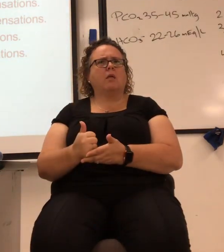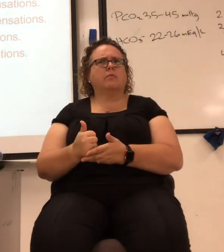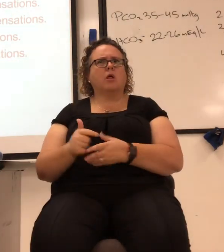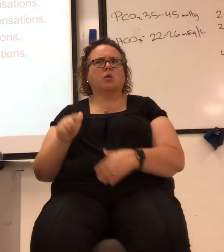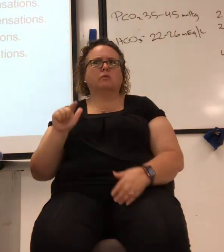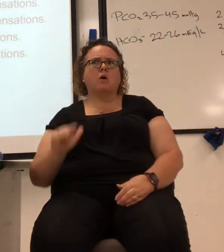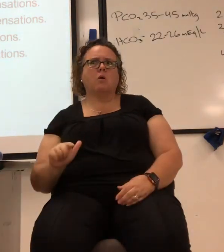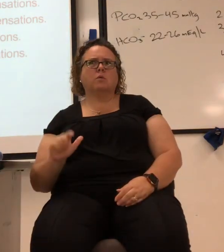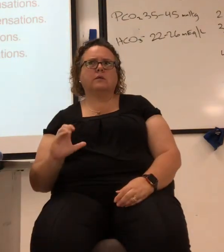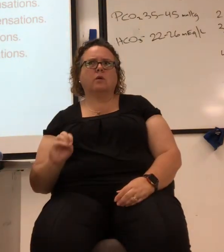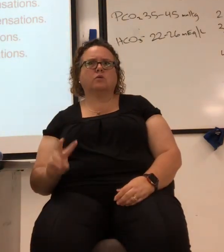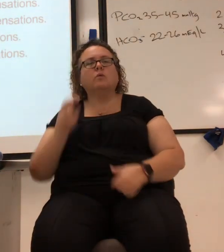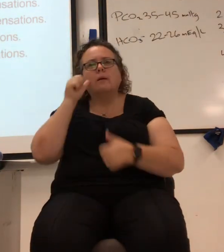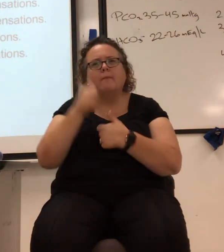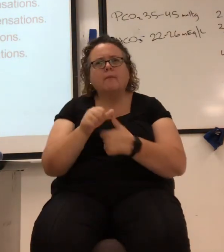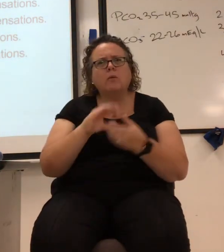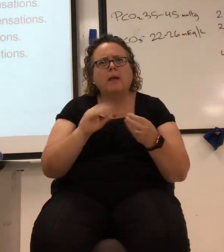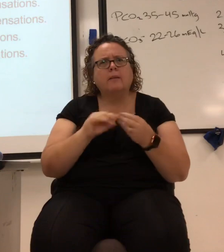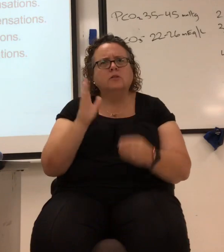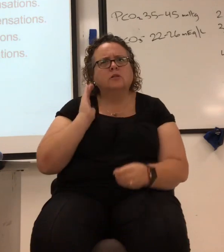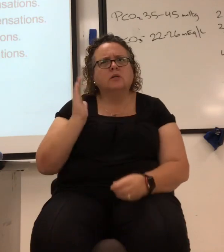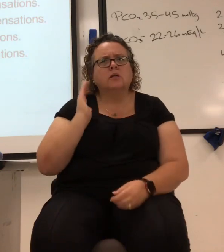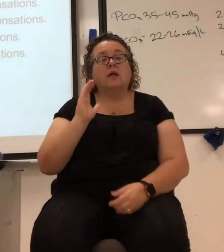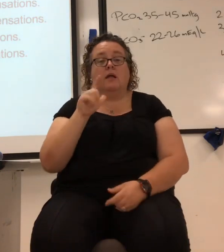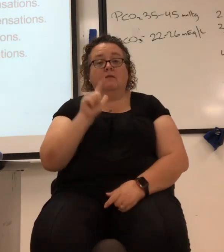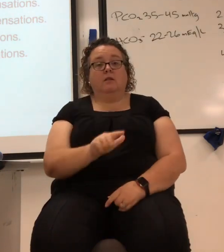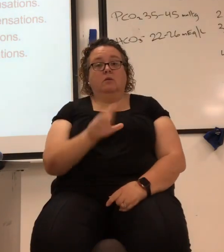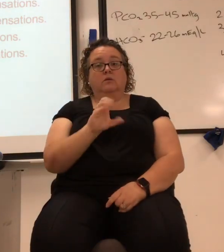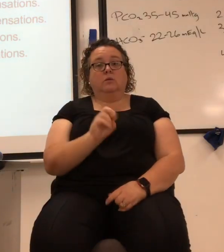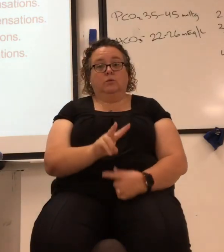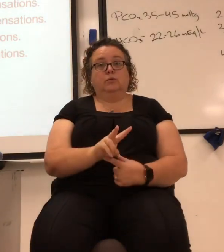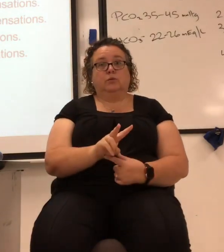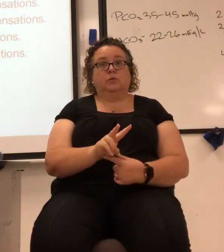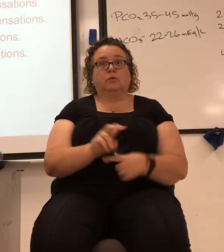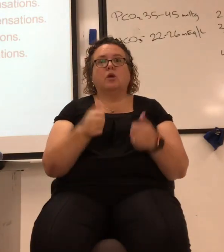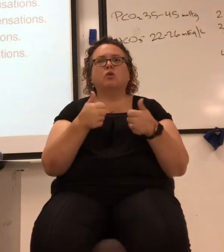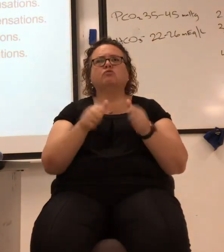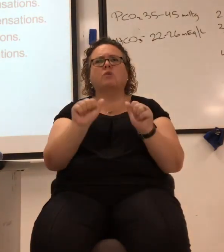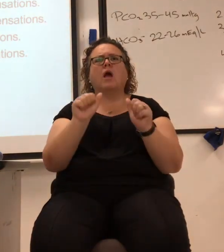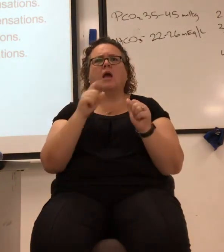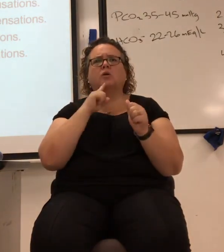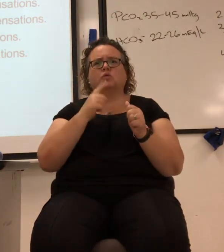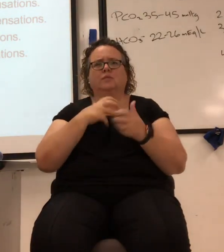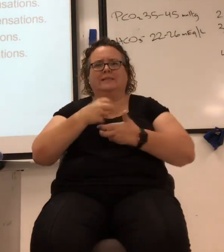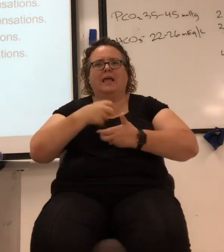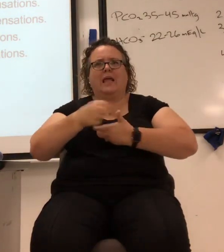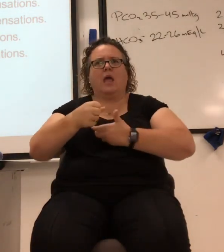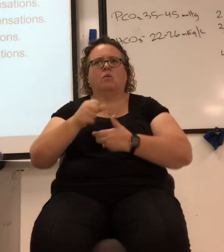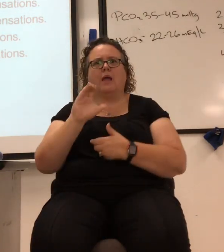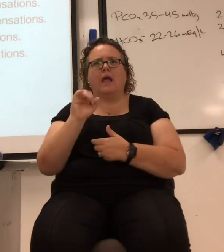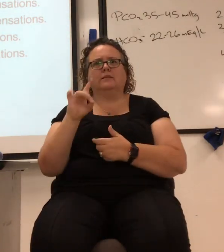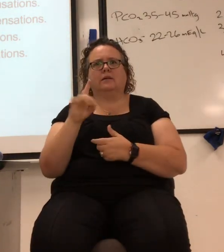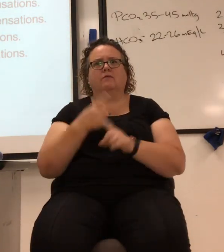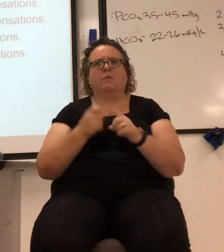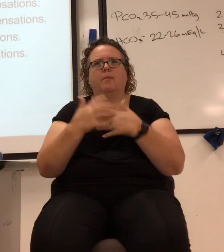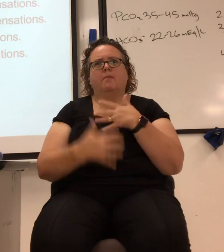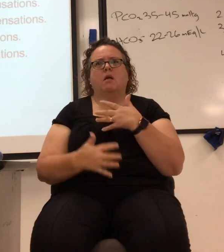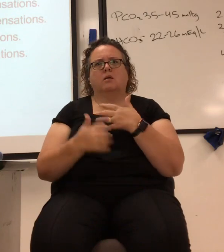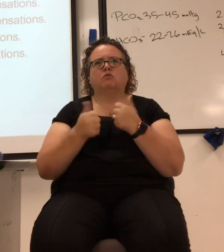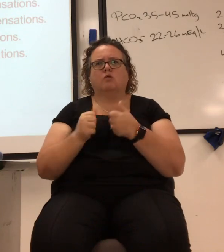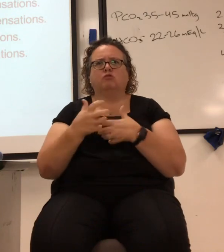3. Okay, so is that a value, high or low? It's low. So low